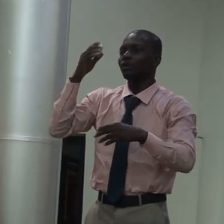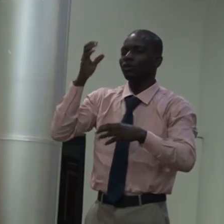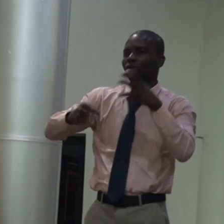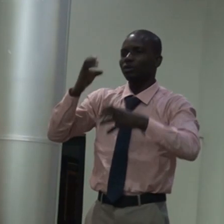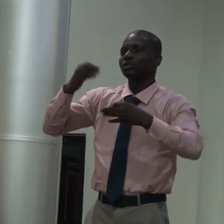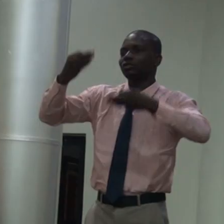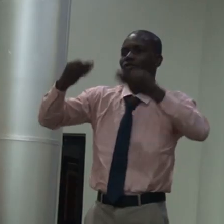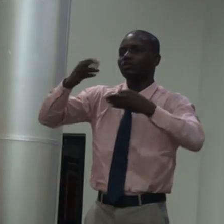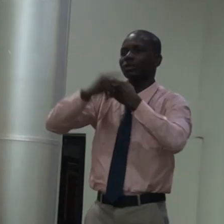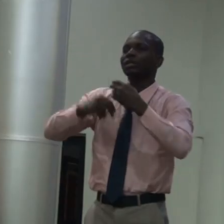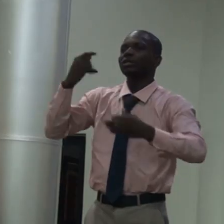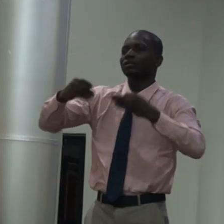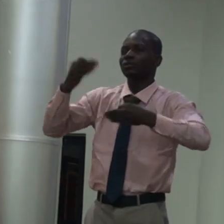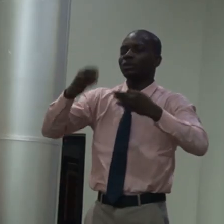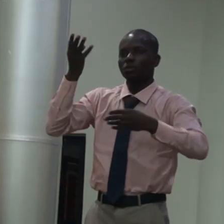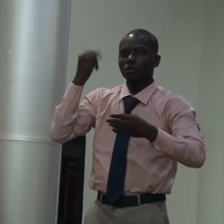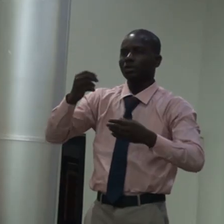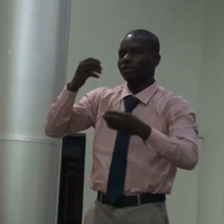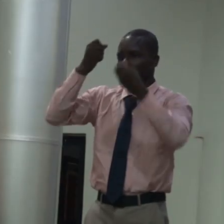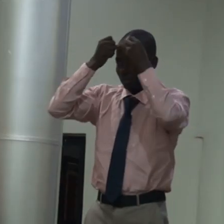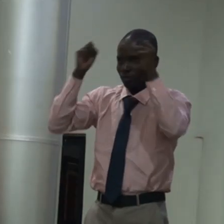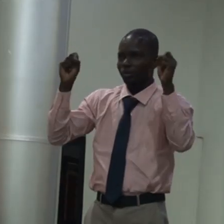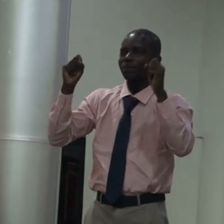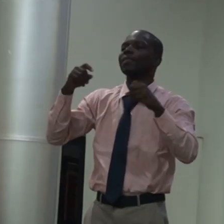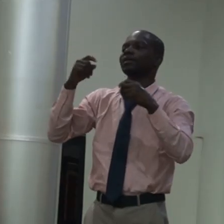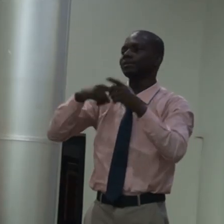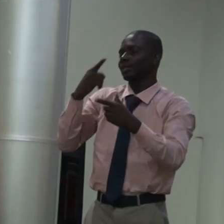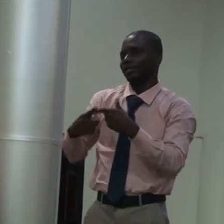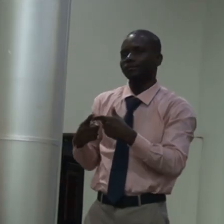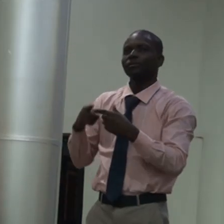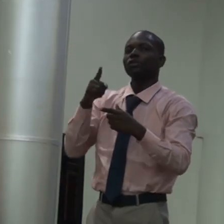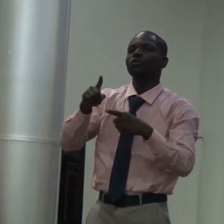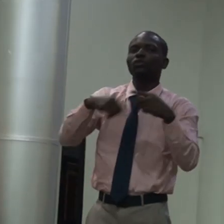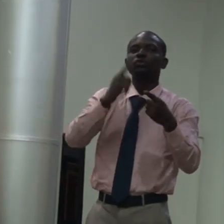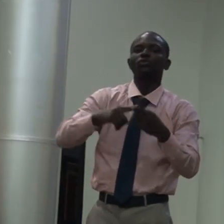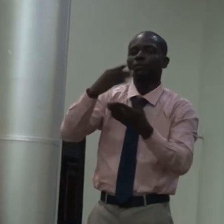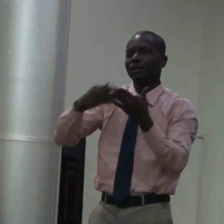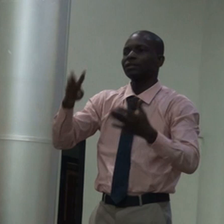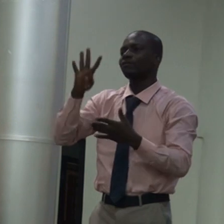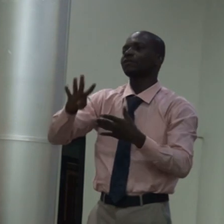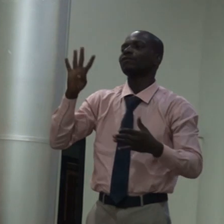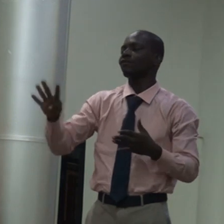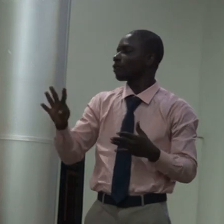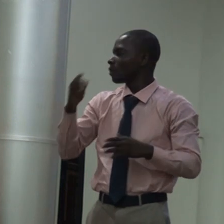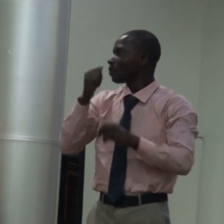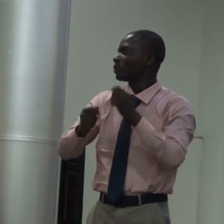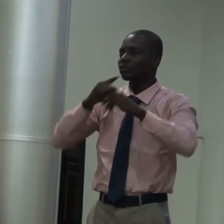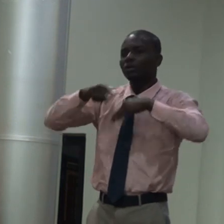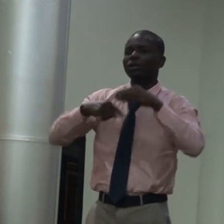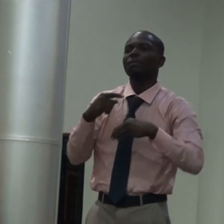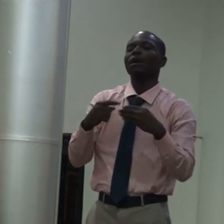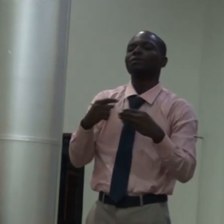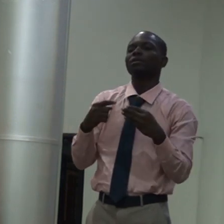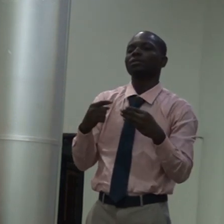of course, the judgment was disobeyed. And then you go to section 44, we talked